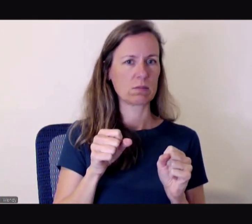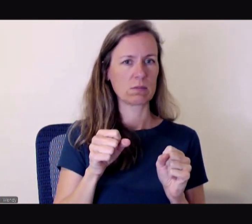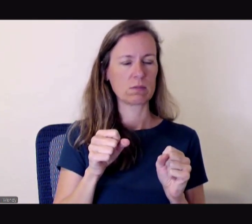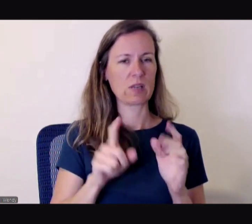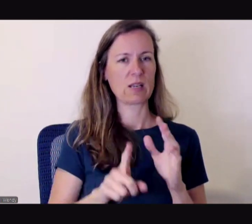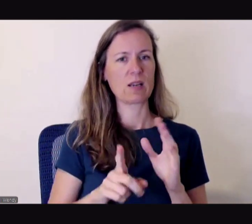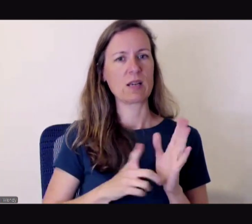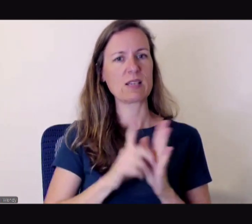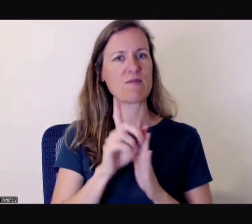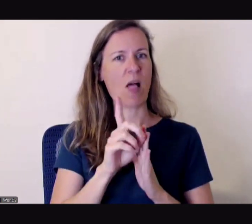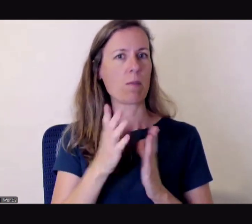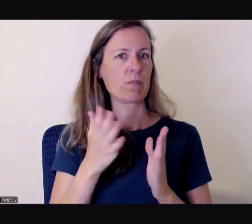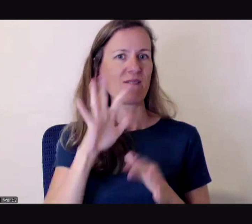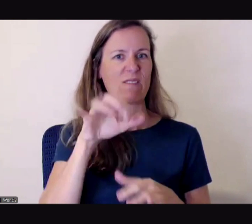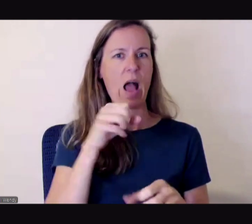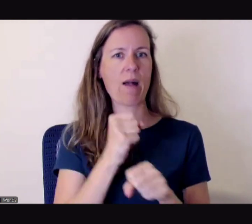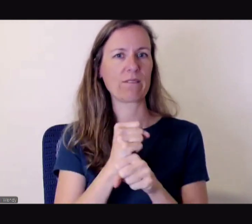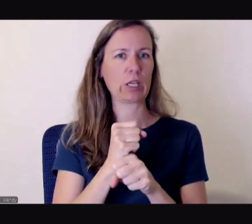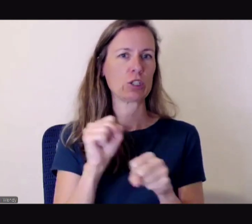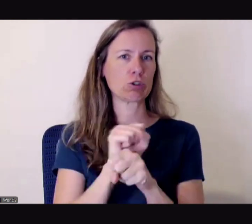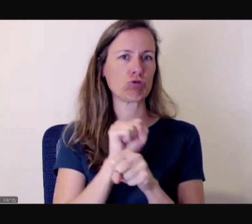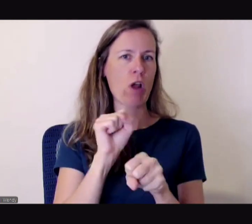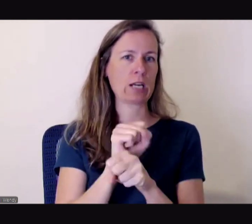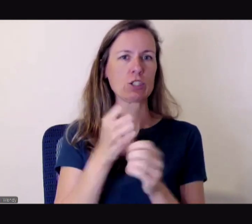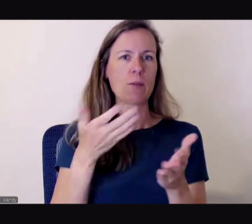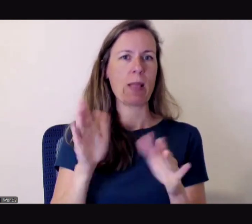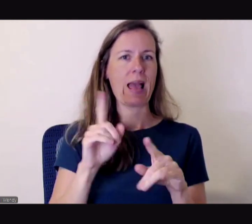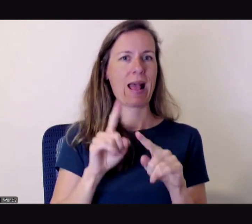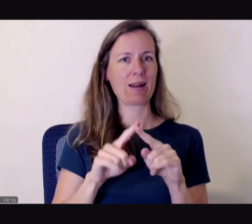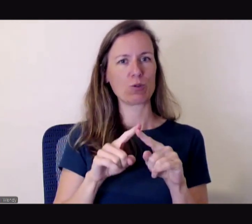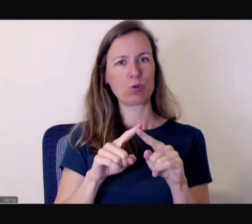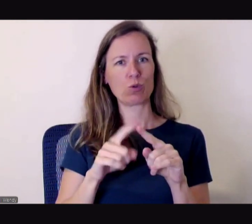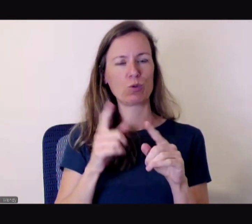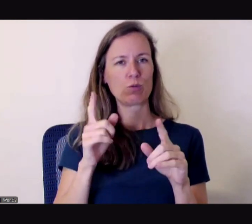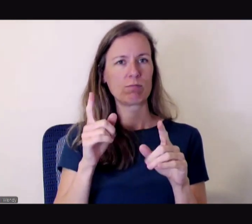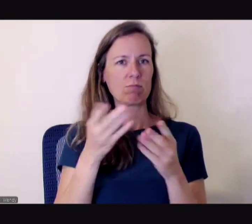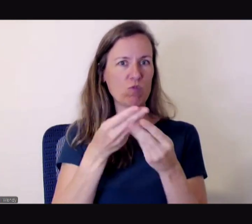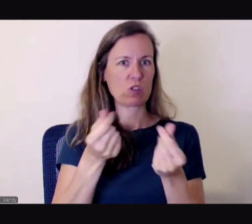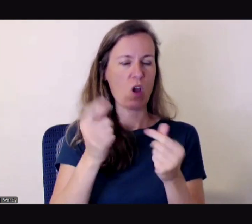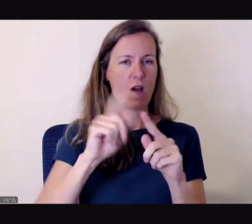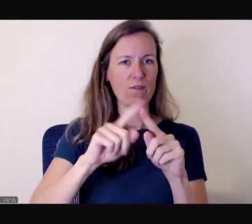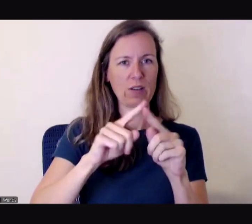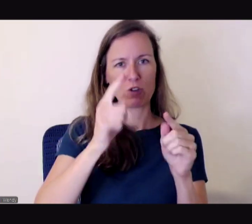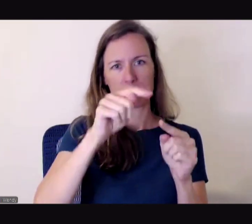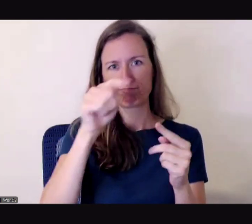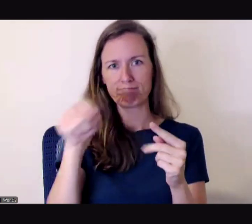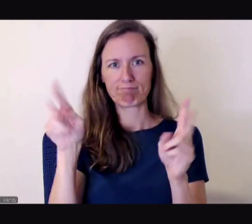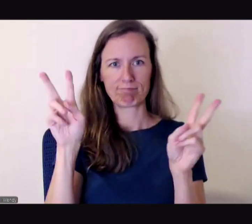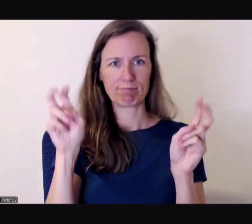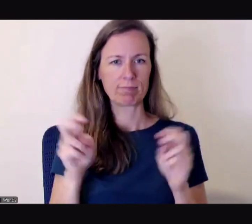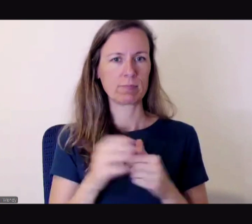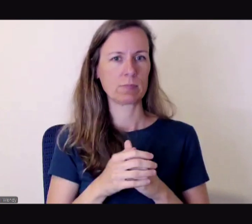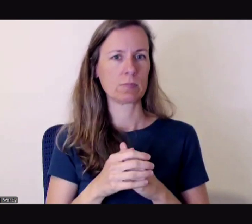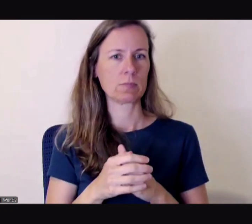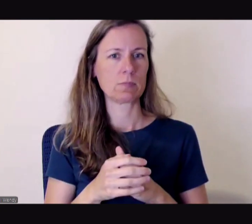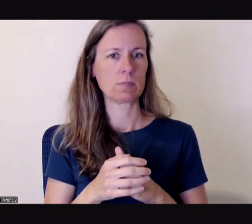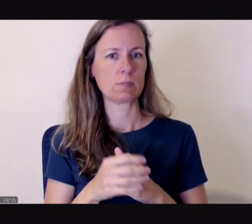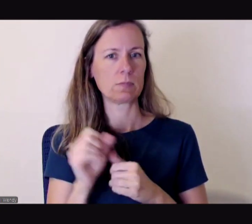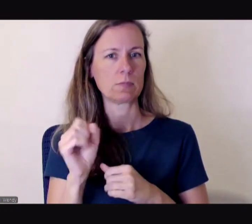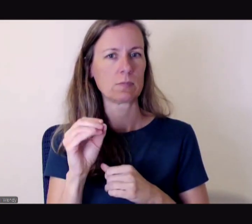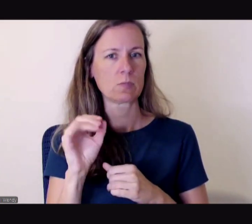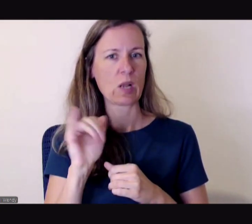attacks, all different aspects of that as we move forward. So just that was on the heels of that